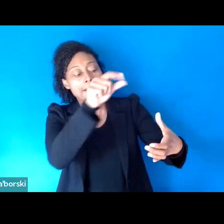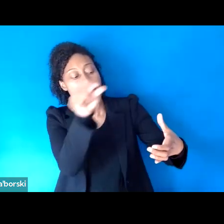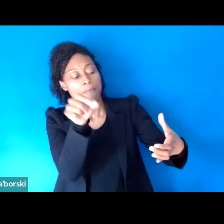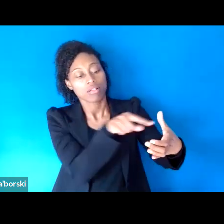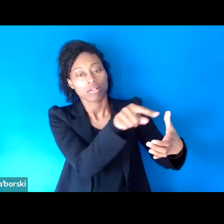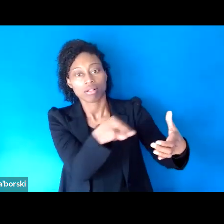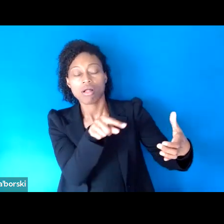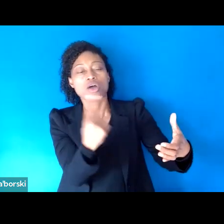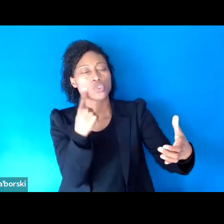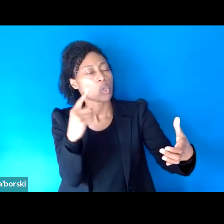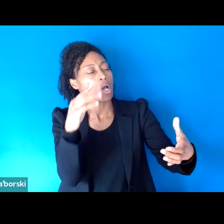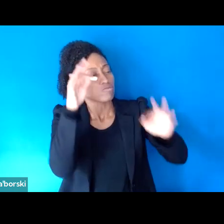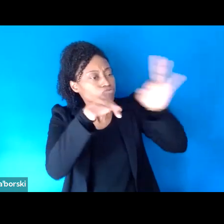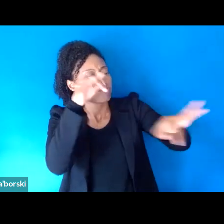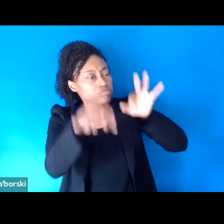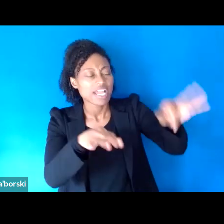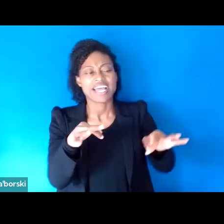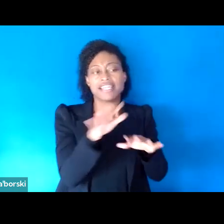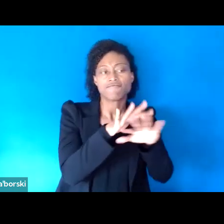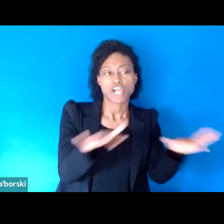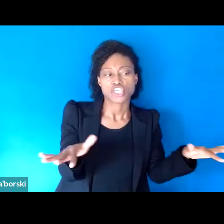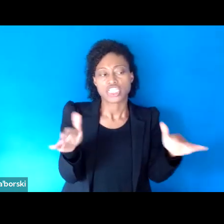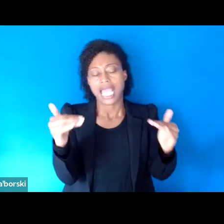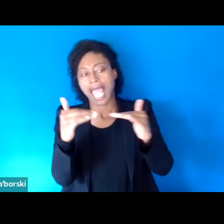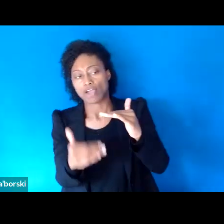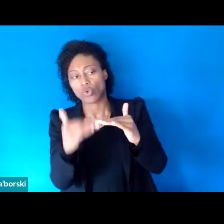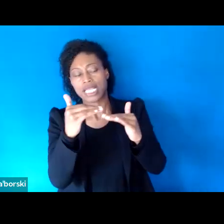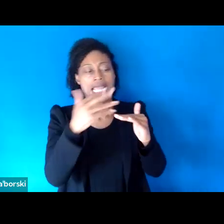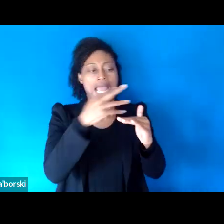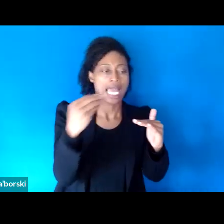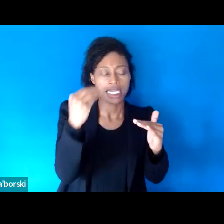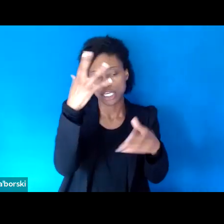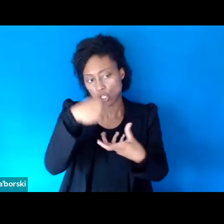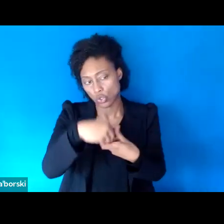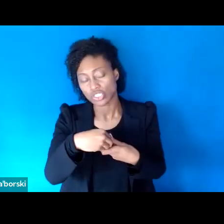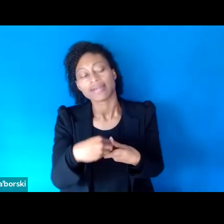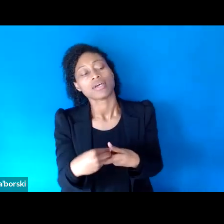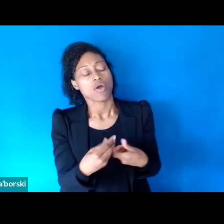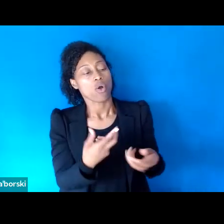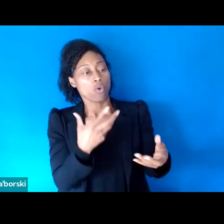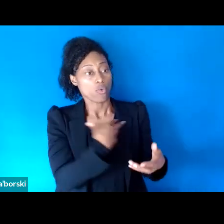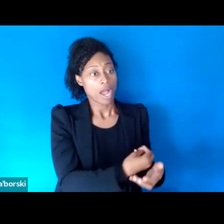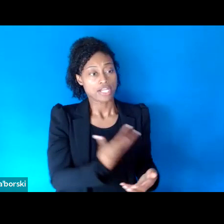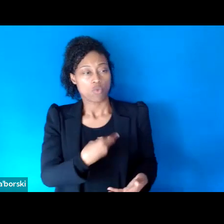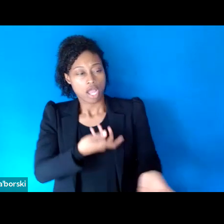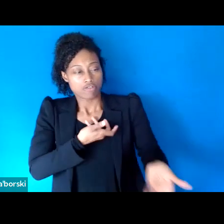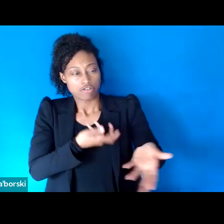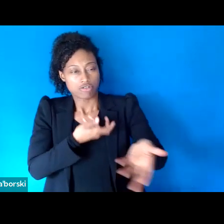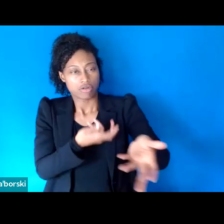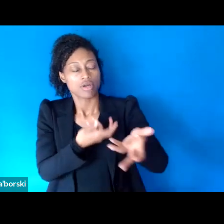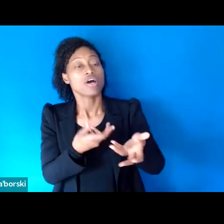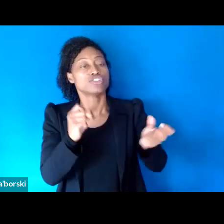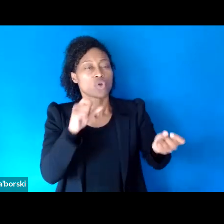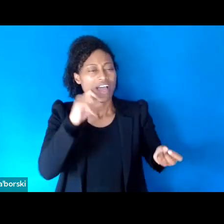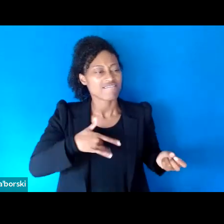to come from a white person to a white group because then they can ask questions without offending anyone. That feels wrong to me. What's your take